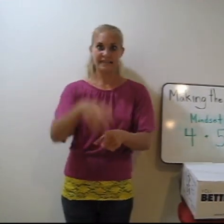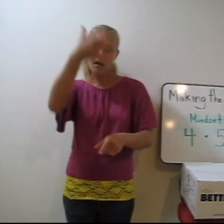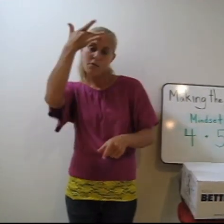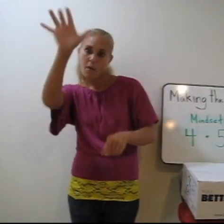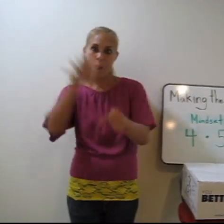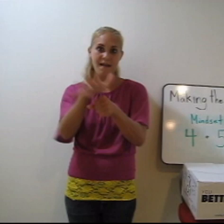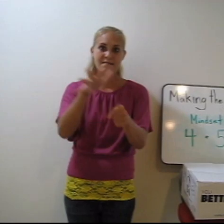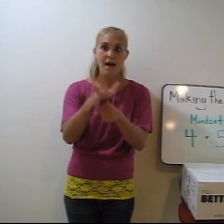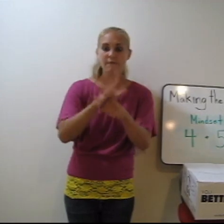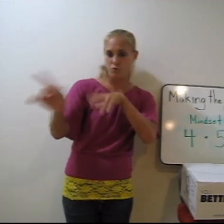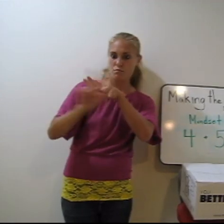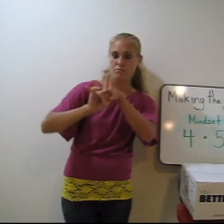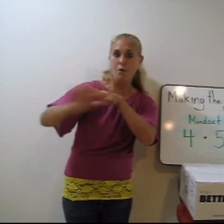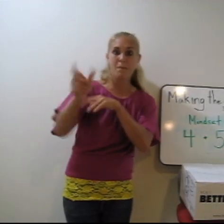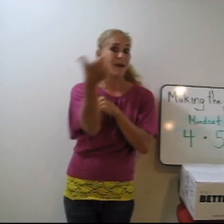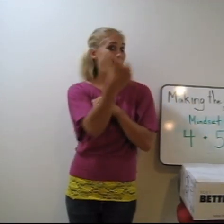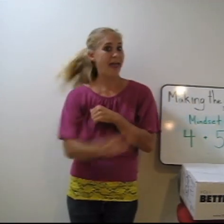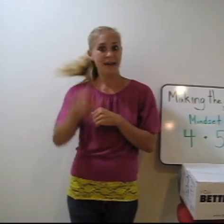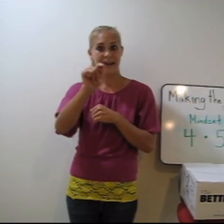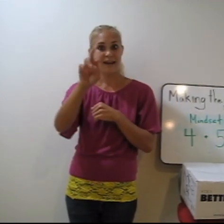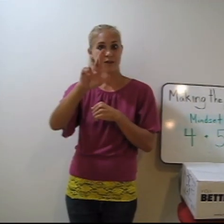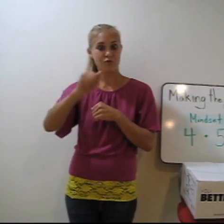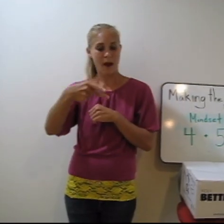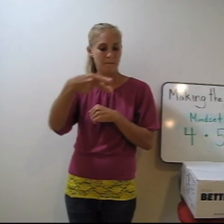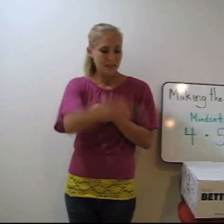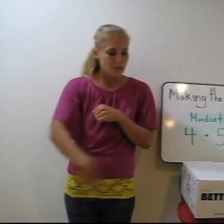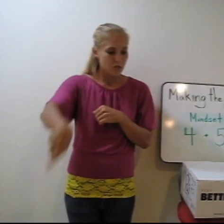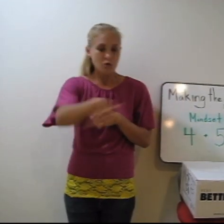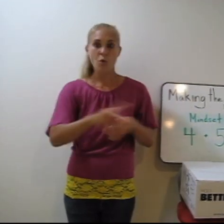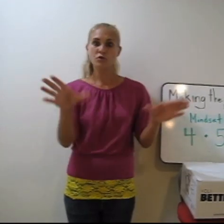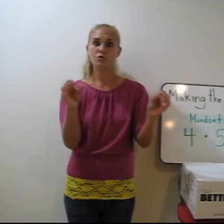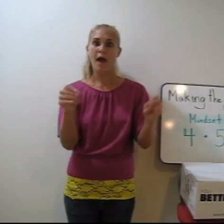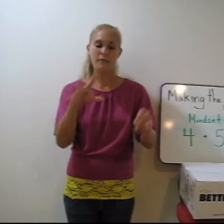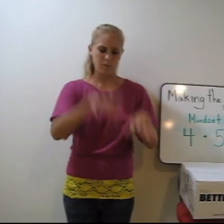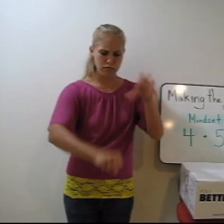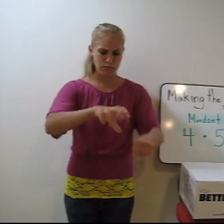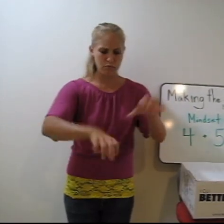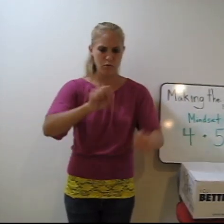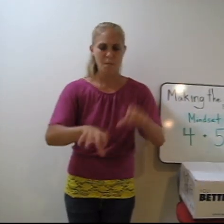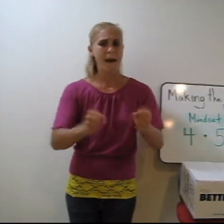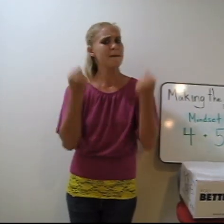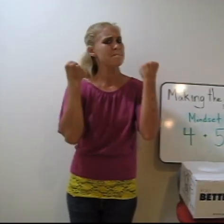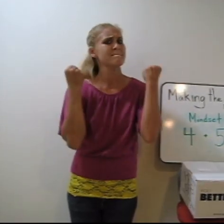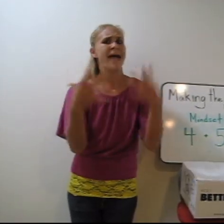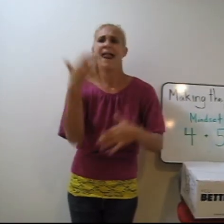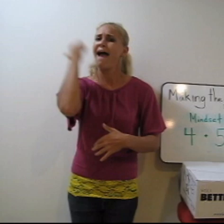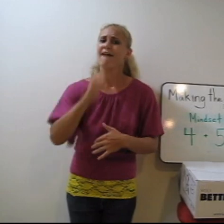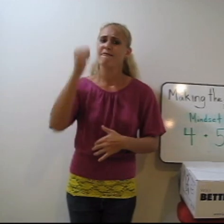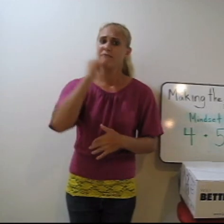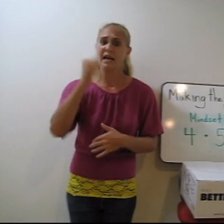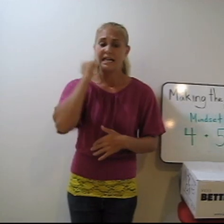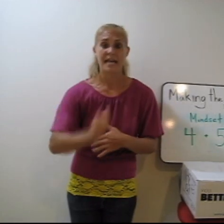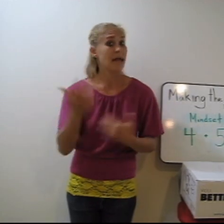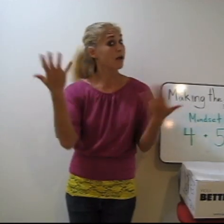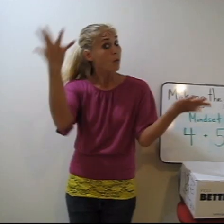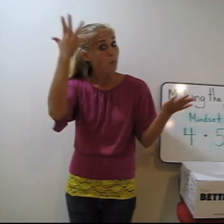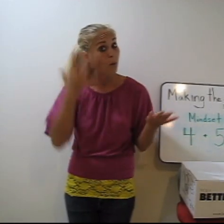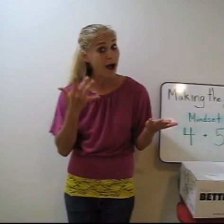any crab trap. And yet, these crabs are caught by the thousands every day, thanks to a particular human trait